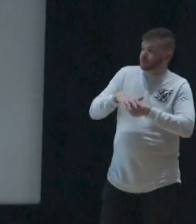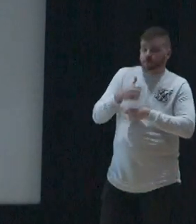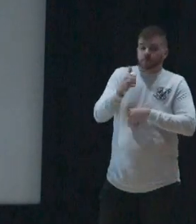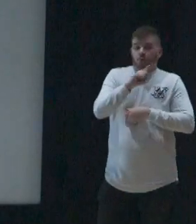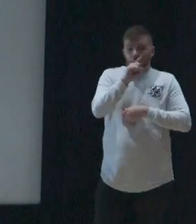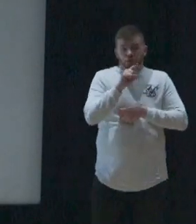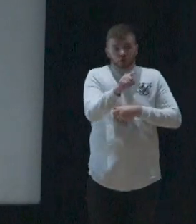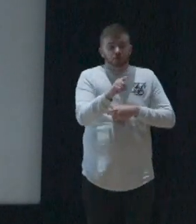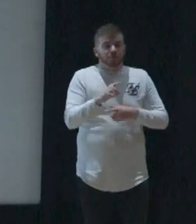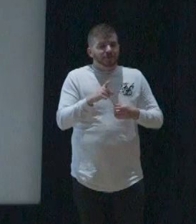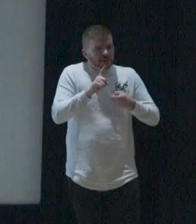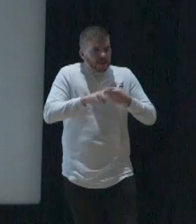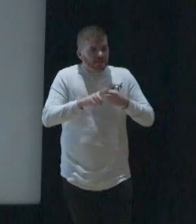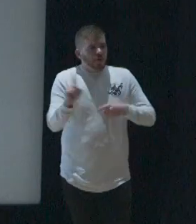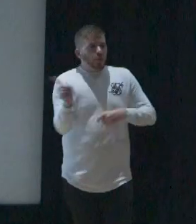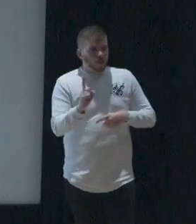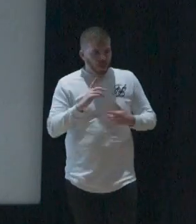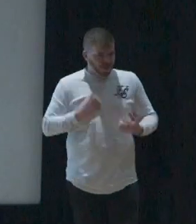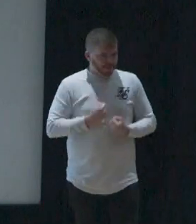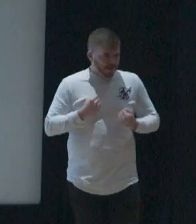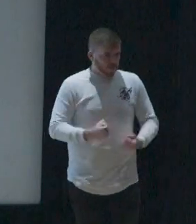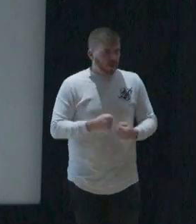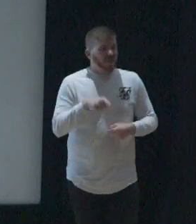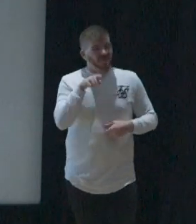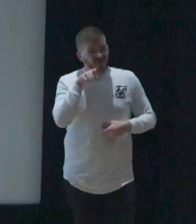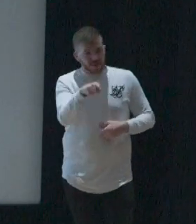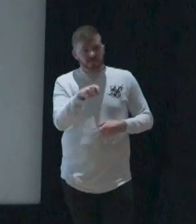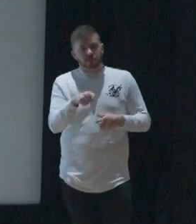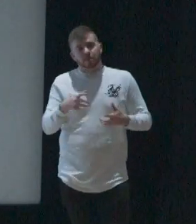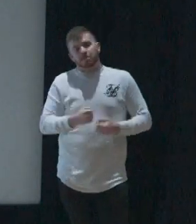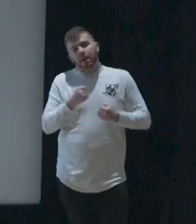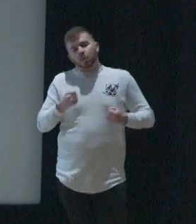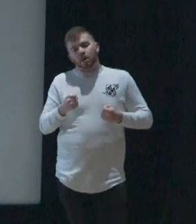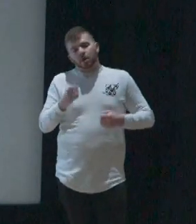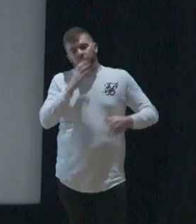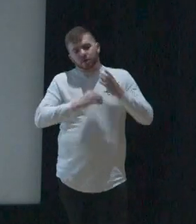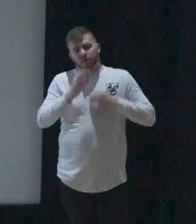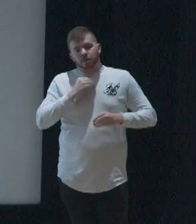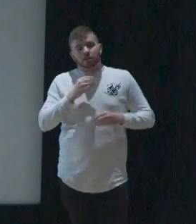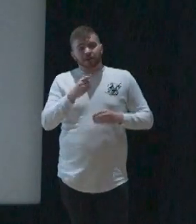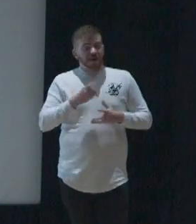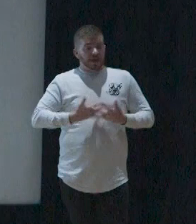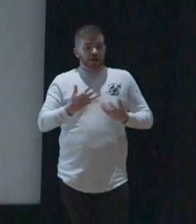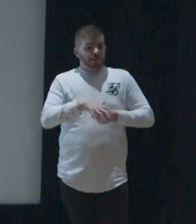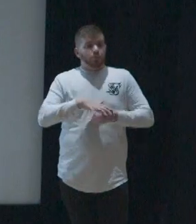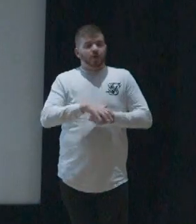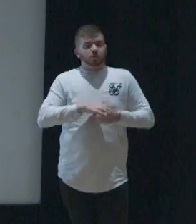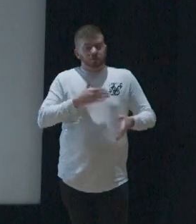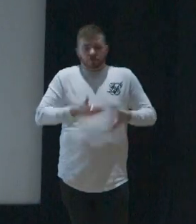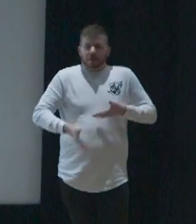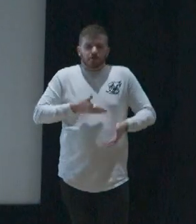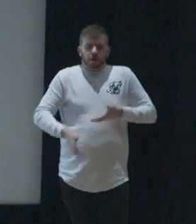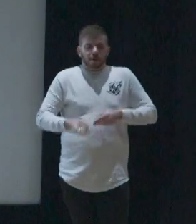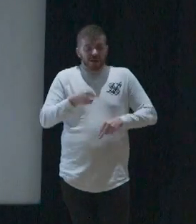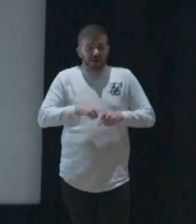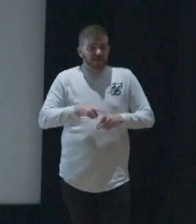as well. It depends on what the power-up is. So that particular power-up is one that can be used in any situation, and it doesn't really matter. So if